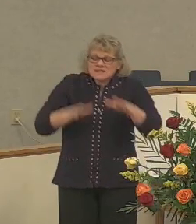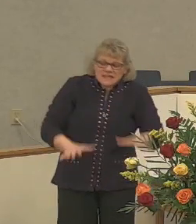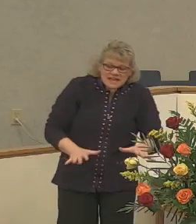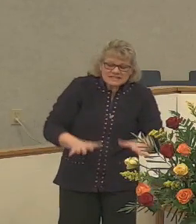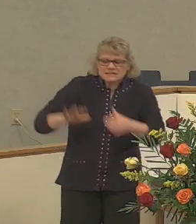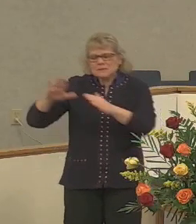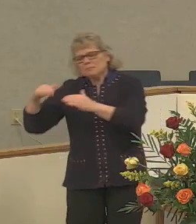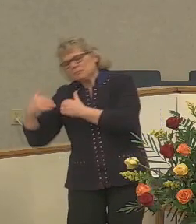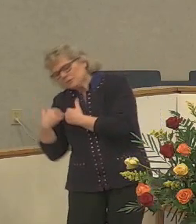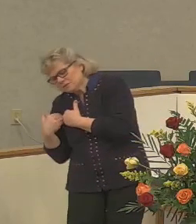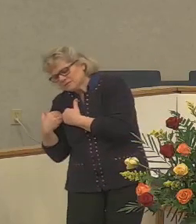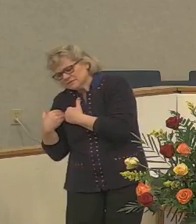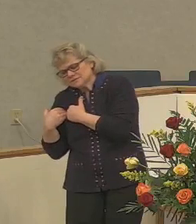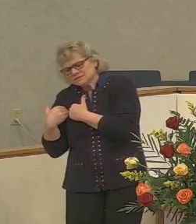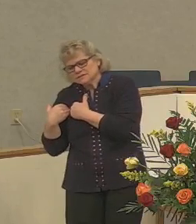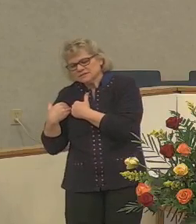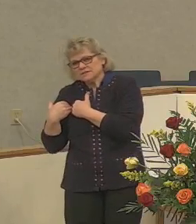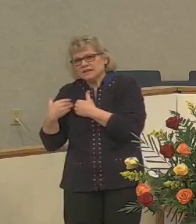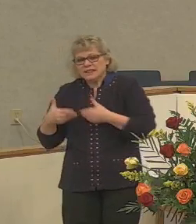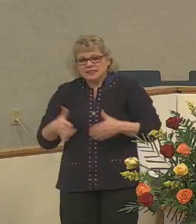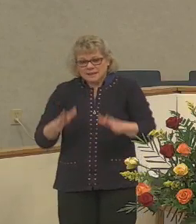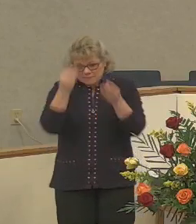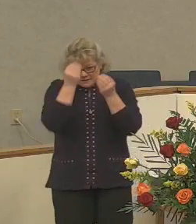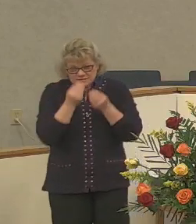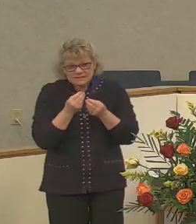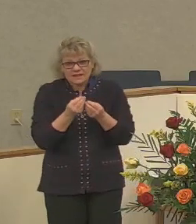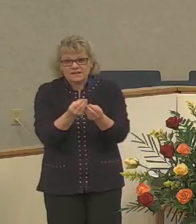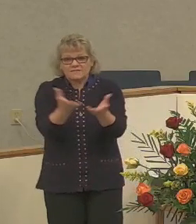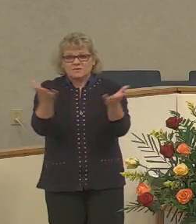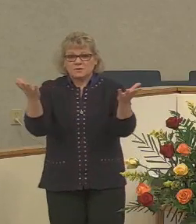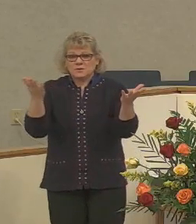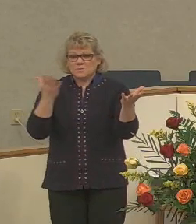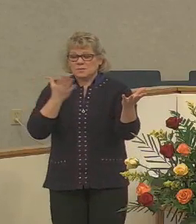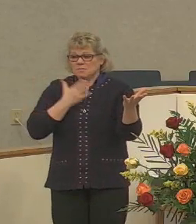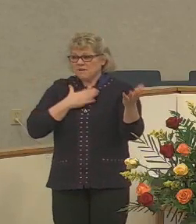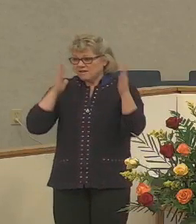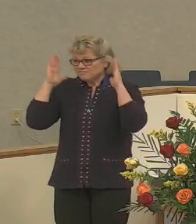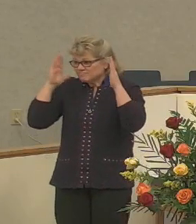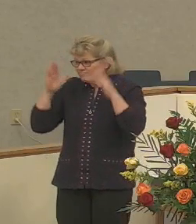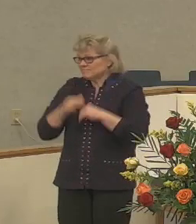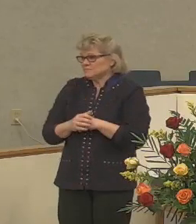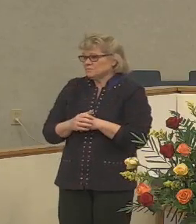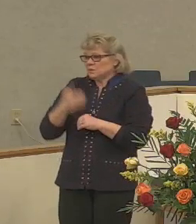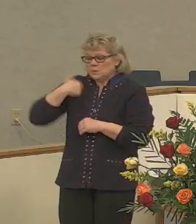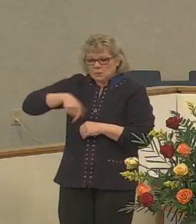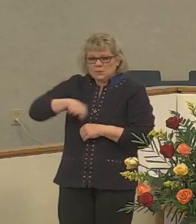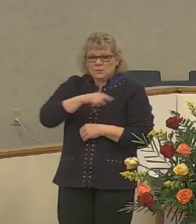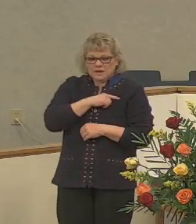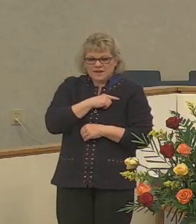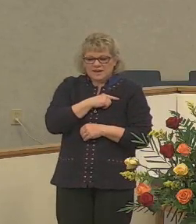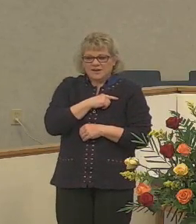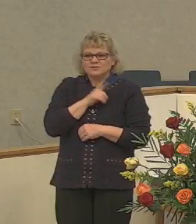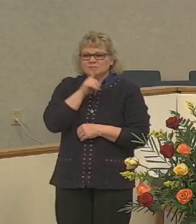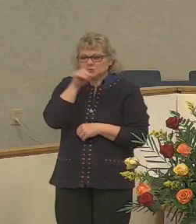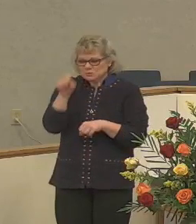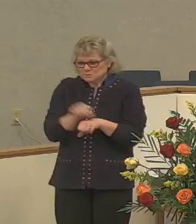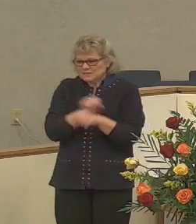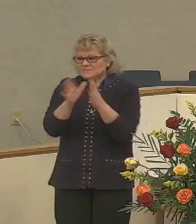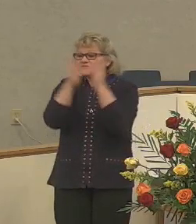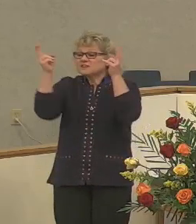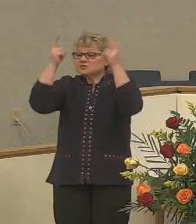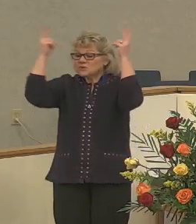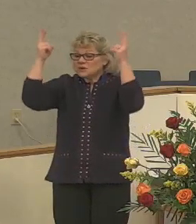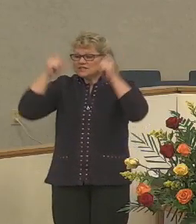and the burdens, let me tell all my dear listeners, we are definitely